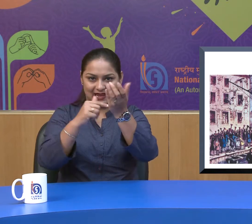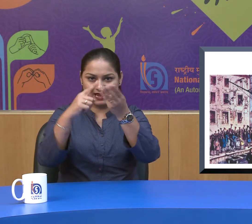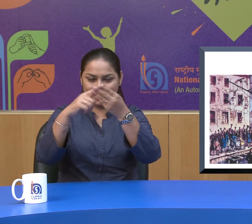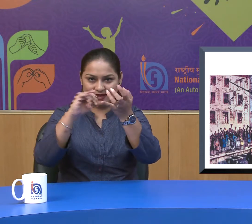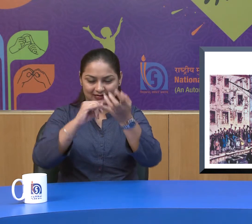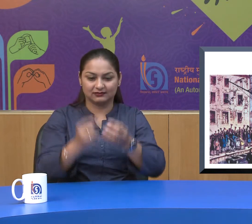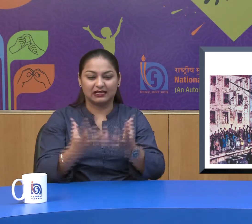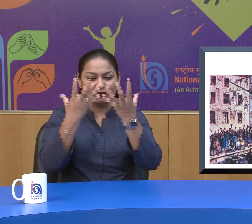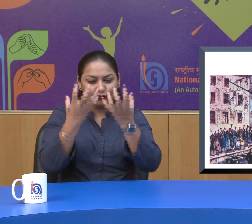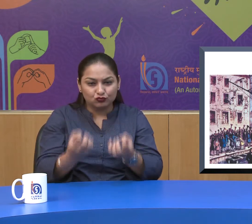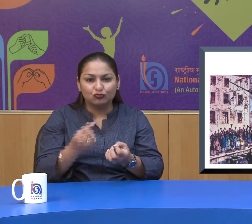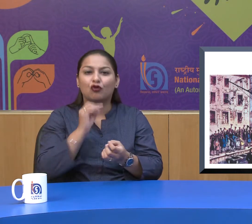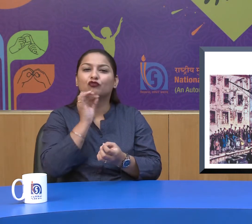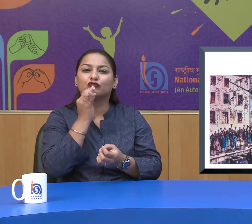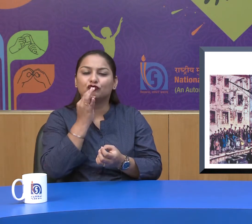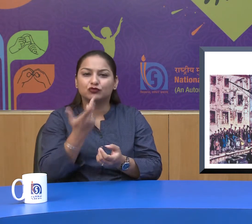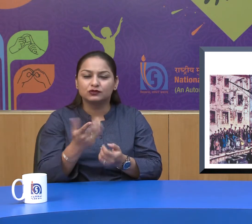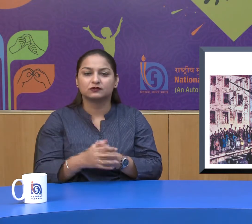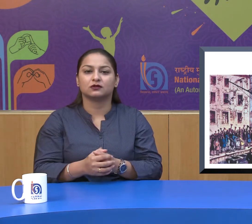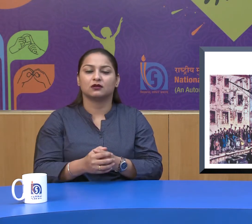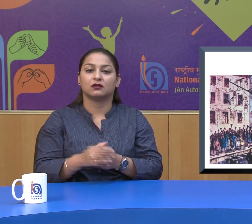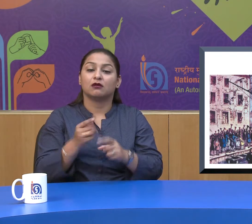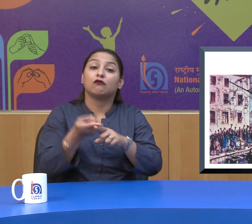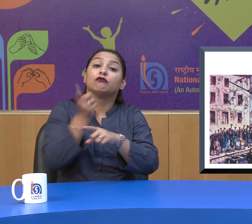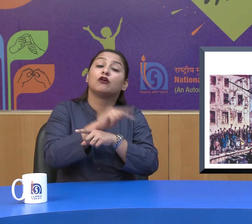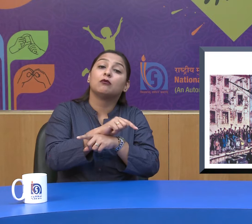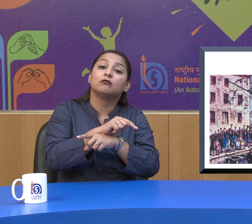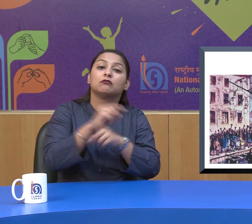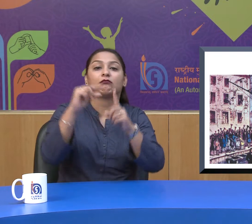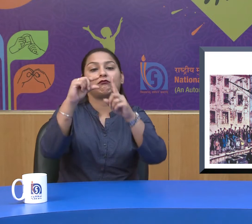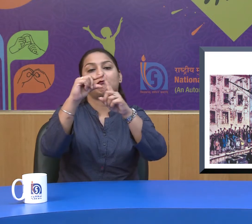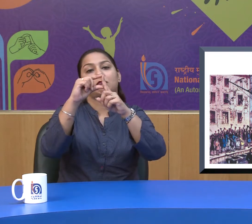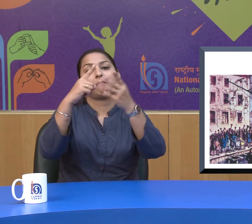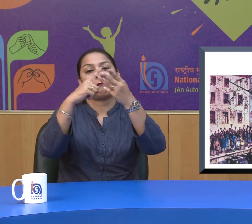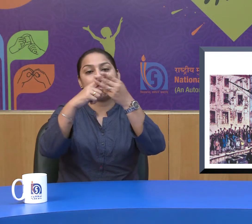dried fruits from the Persian Gulf region,